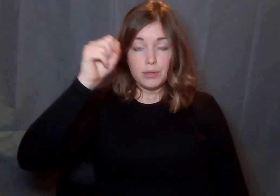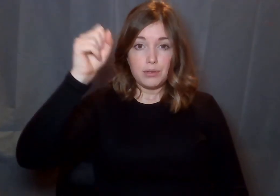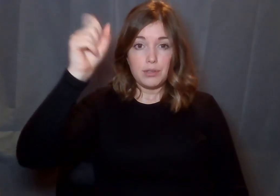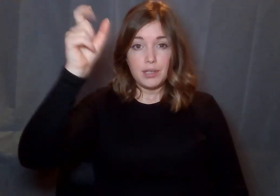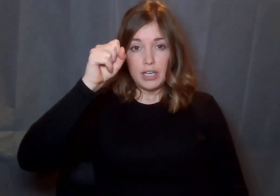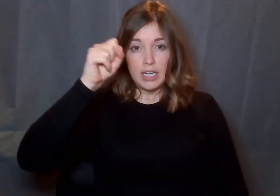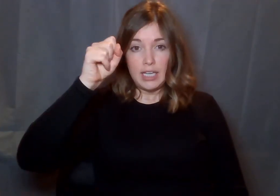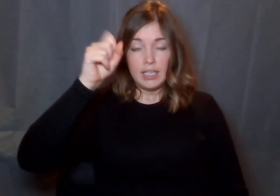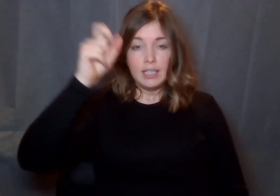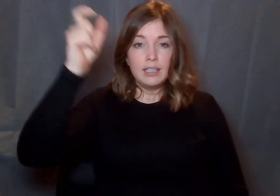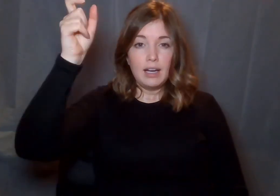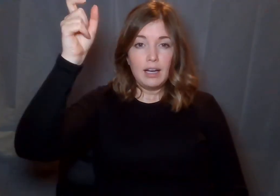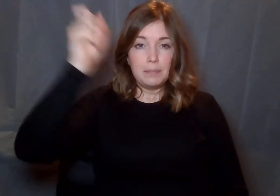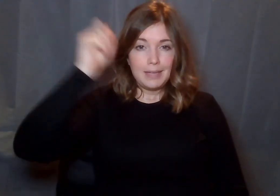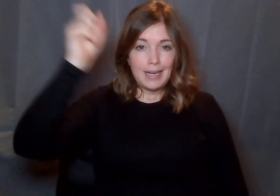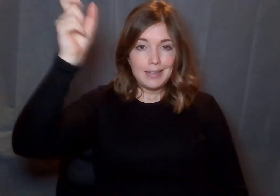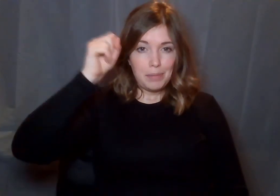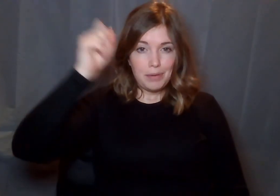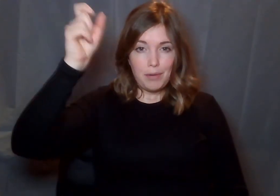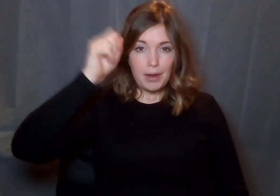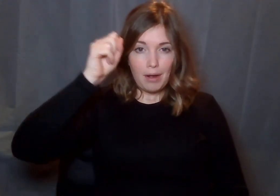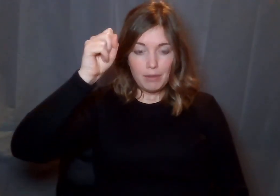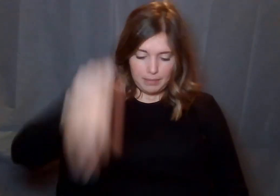Social Security, getting something from the government.